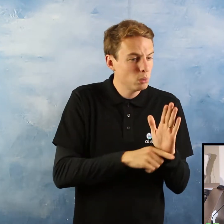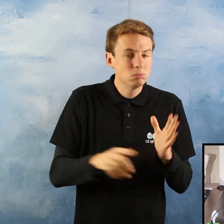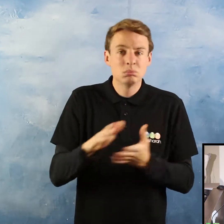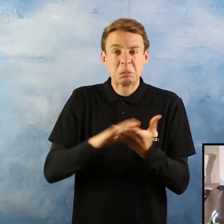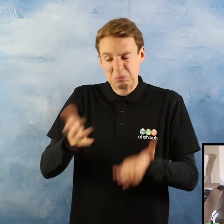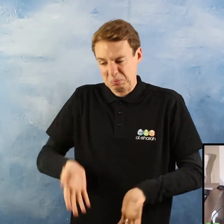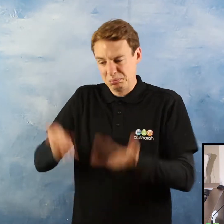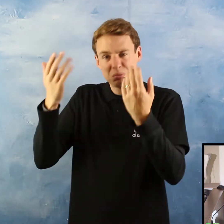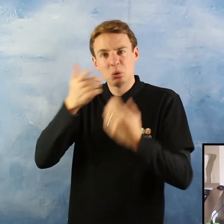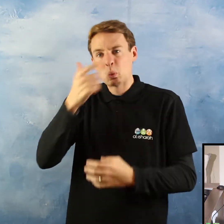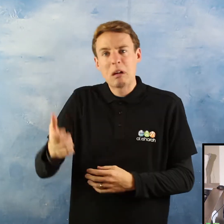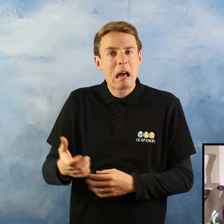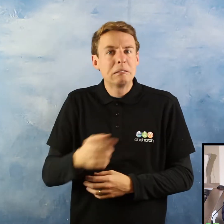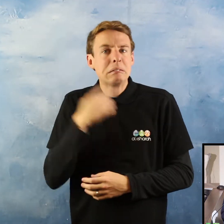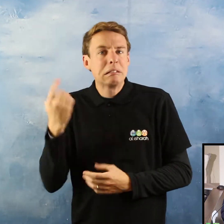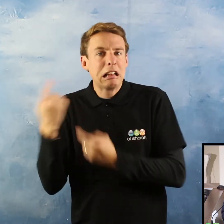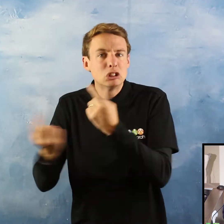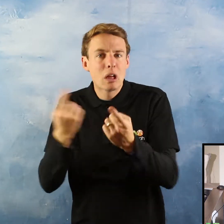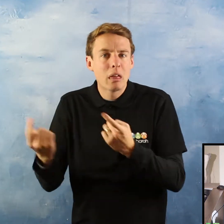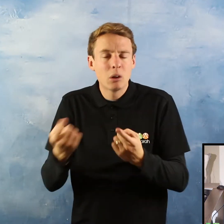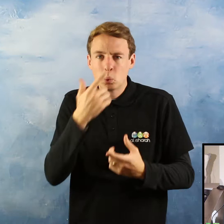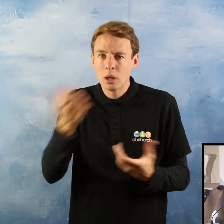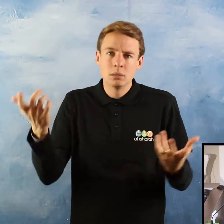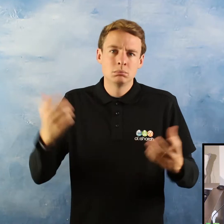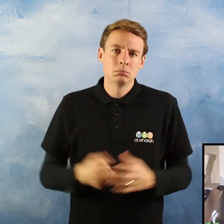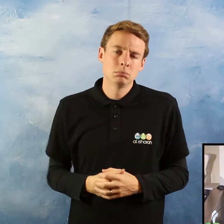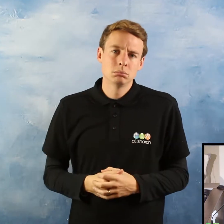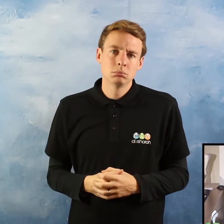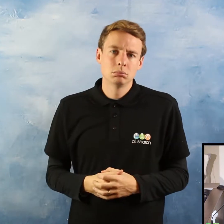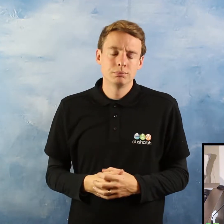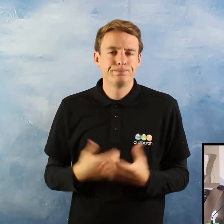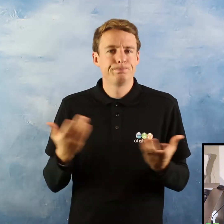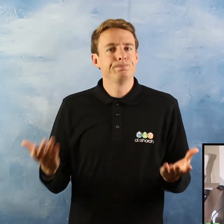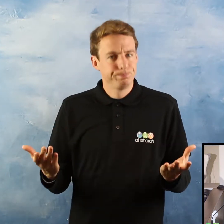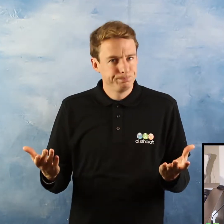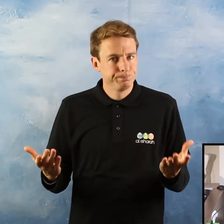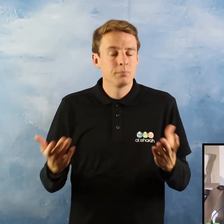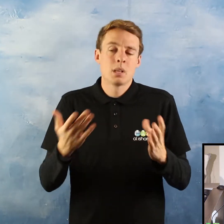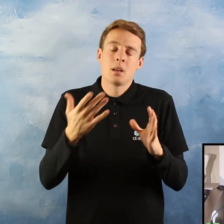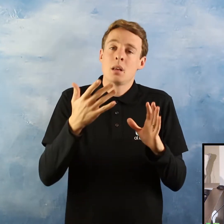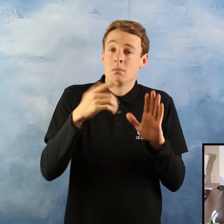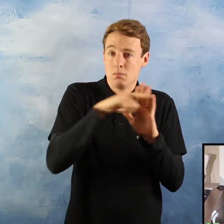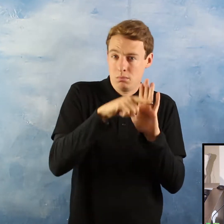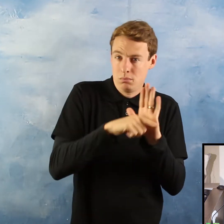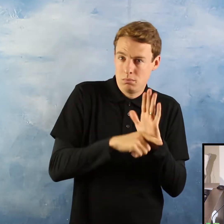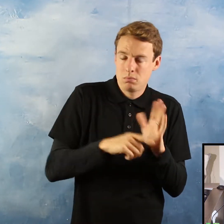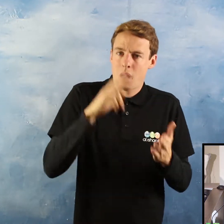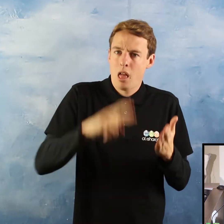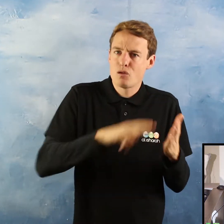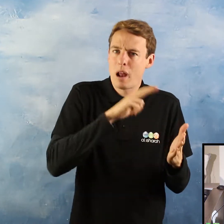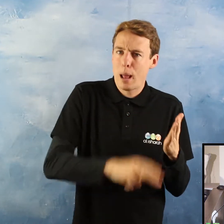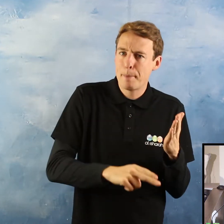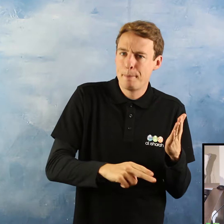none of us will live. We will kill each other. So therefore, the haram